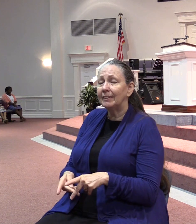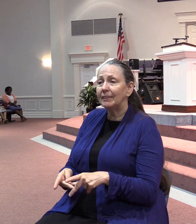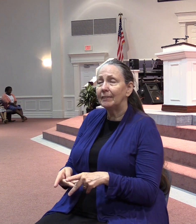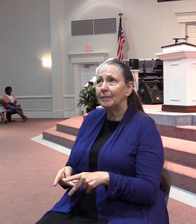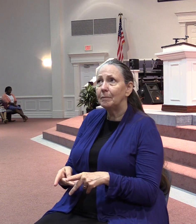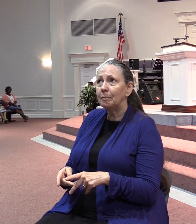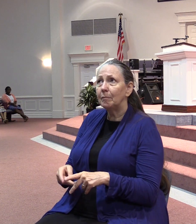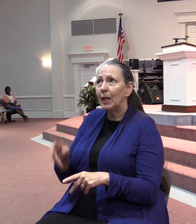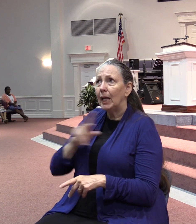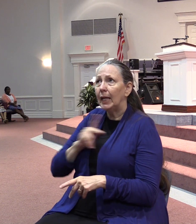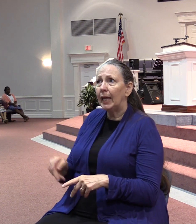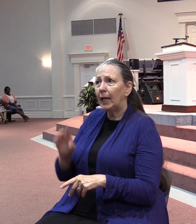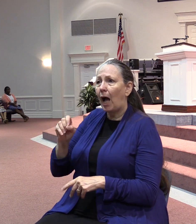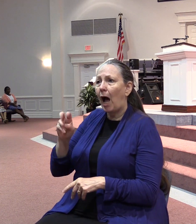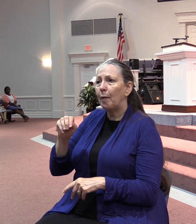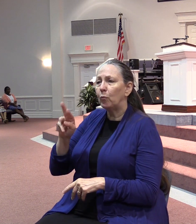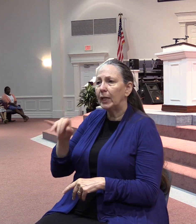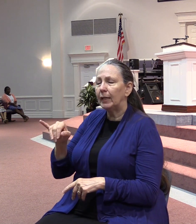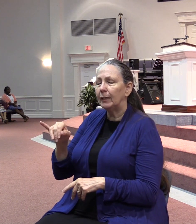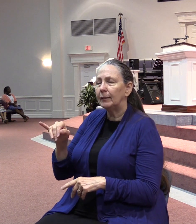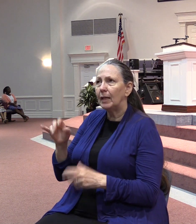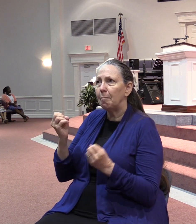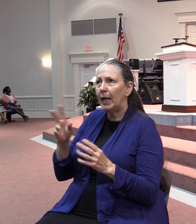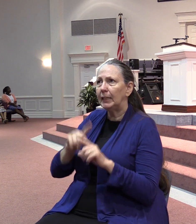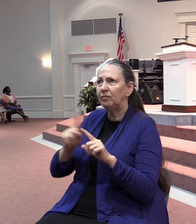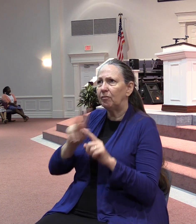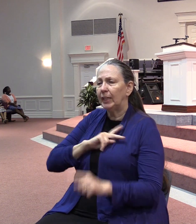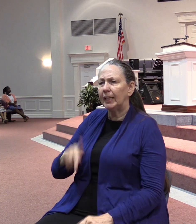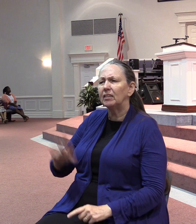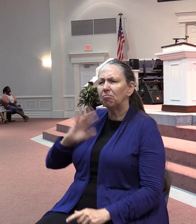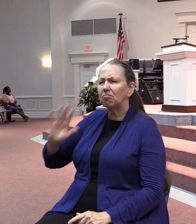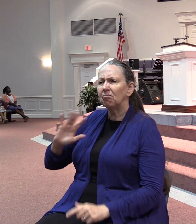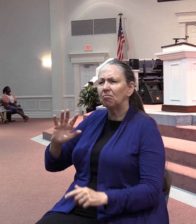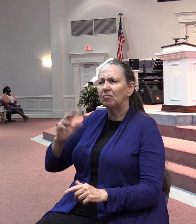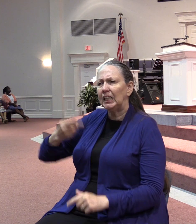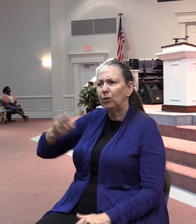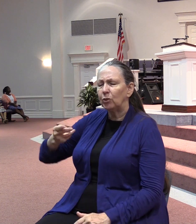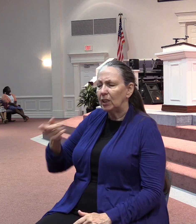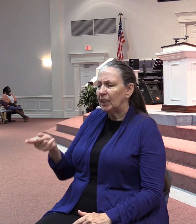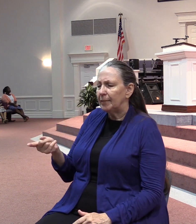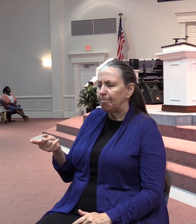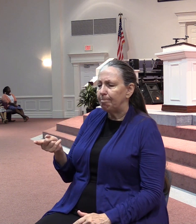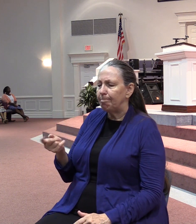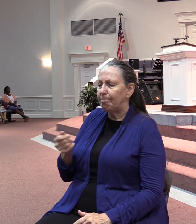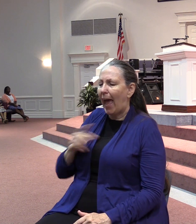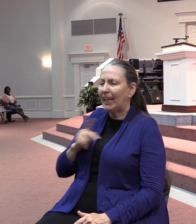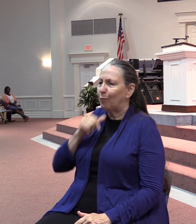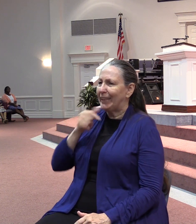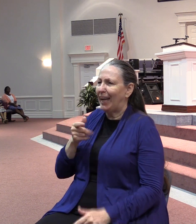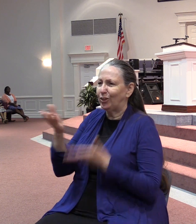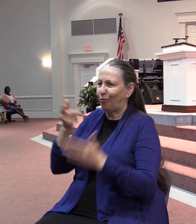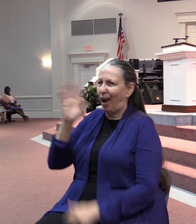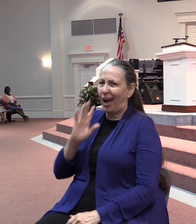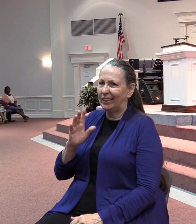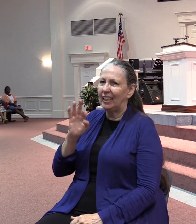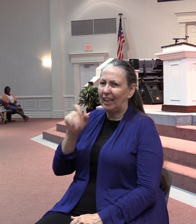And King Omri, like many kings in biblical days and probably even today, was not a godly man. He did